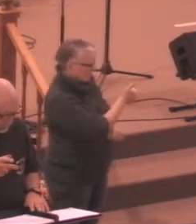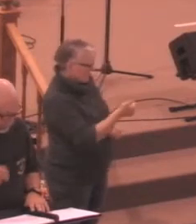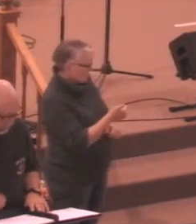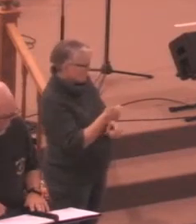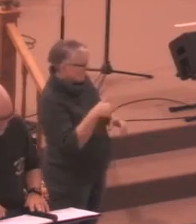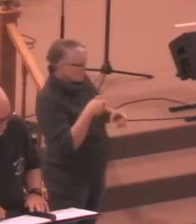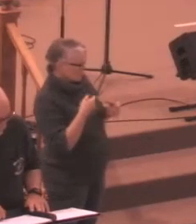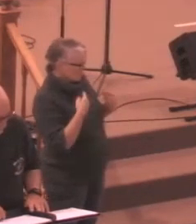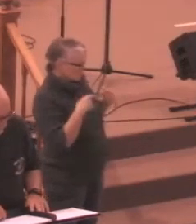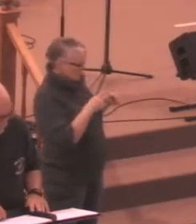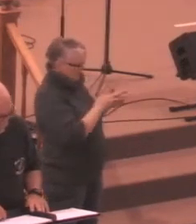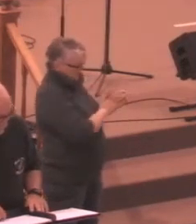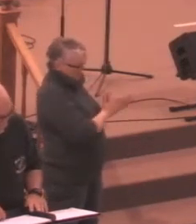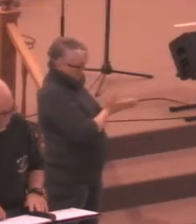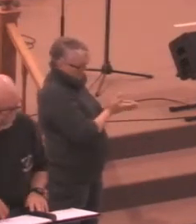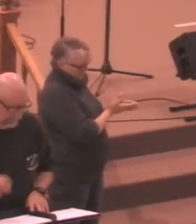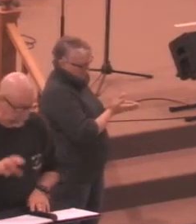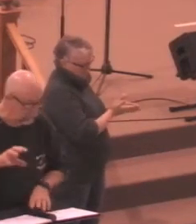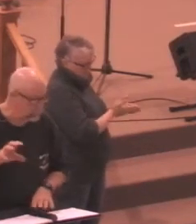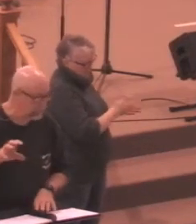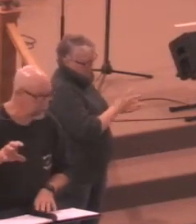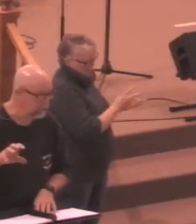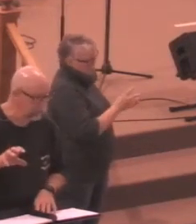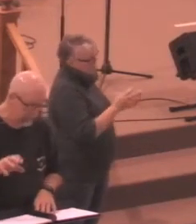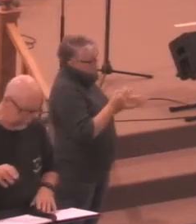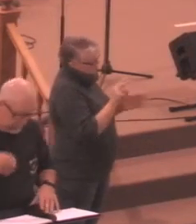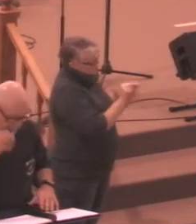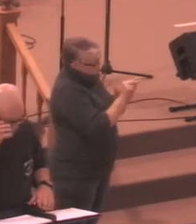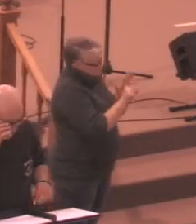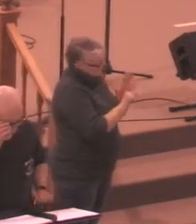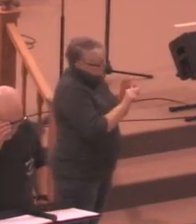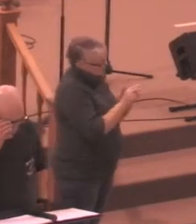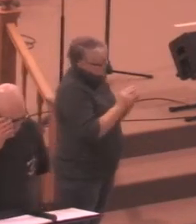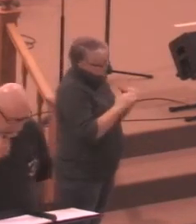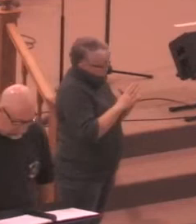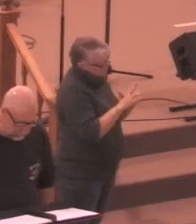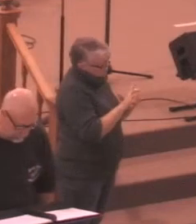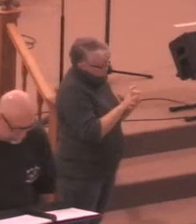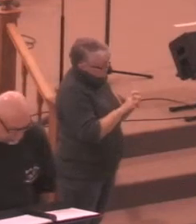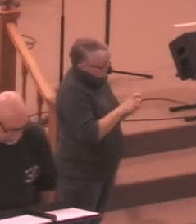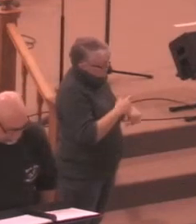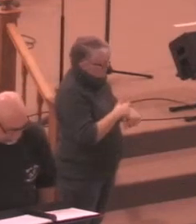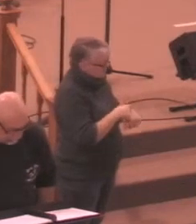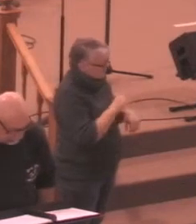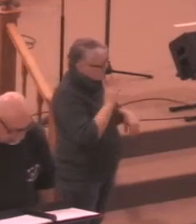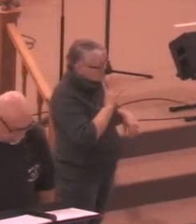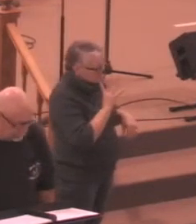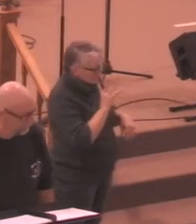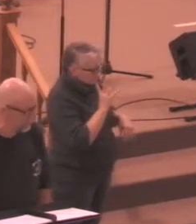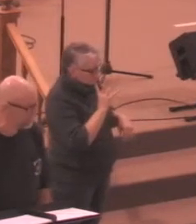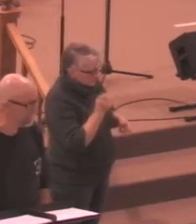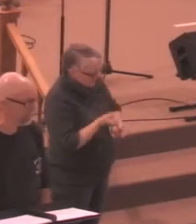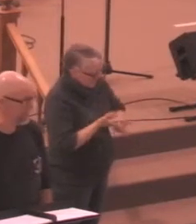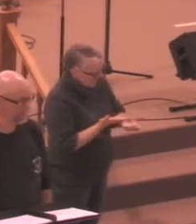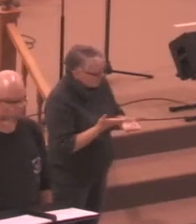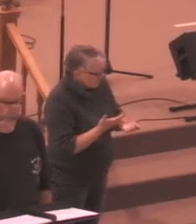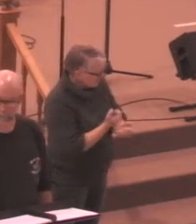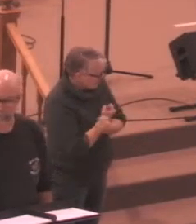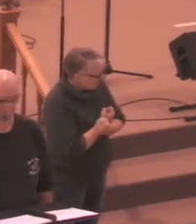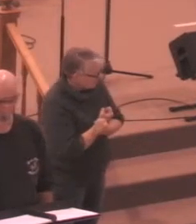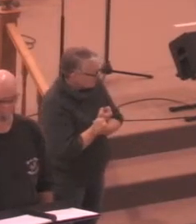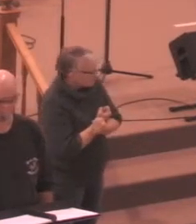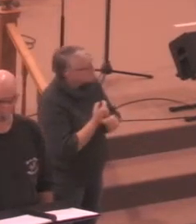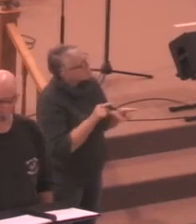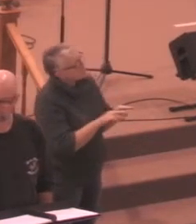200 and something things talking about love in the New Testament, but there's a place where God commands